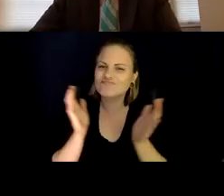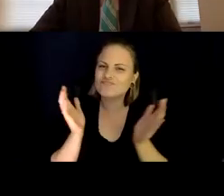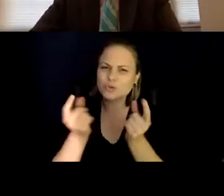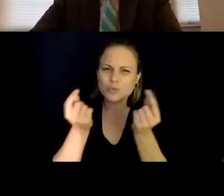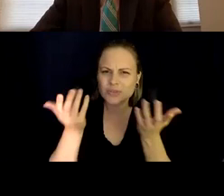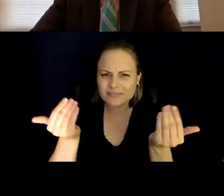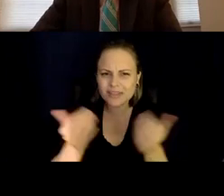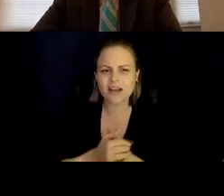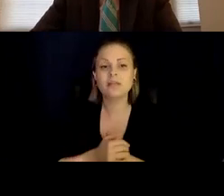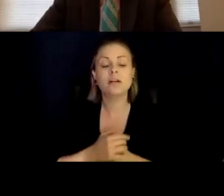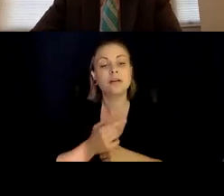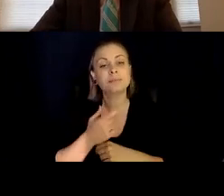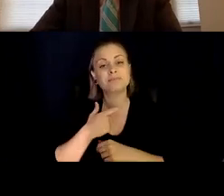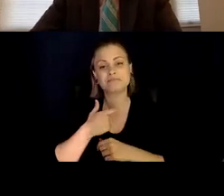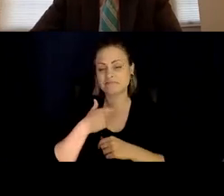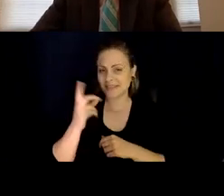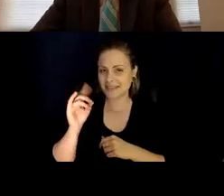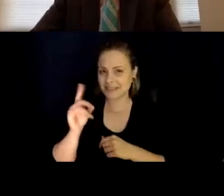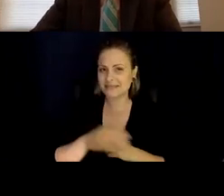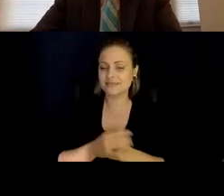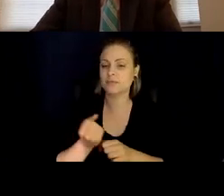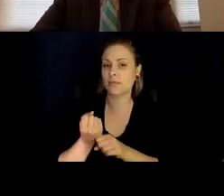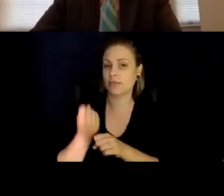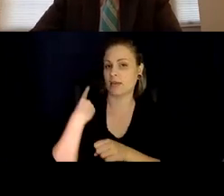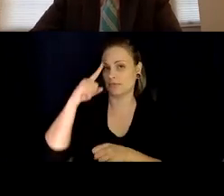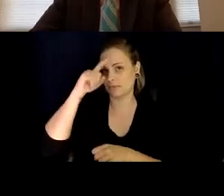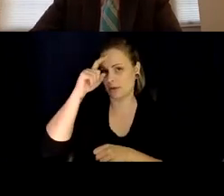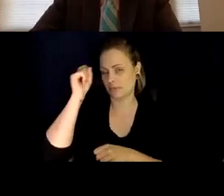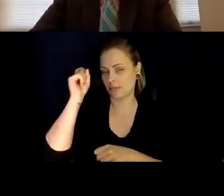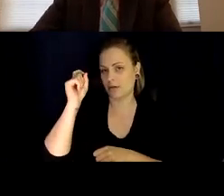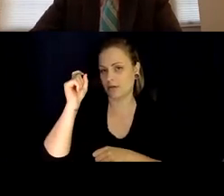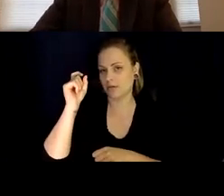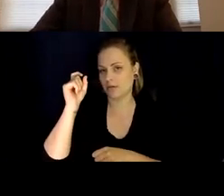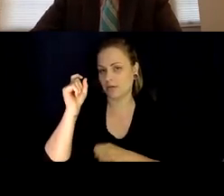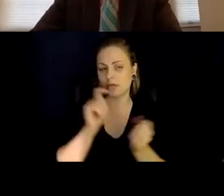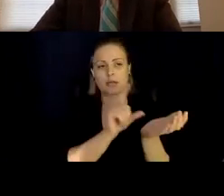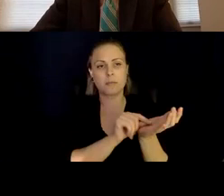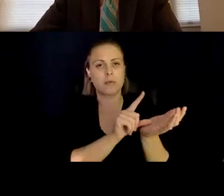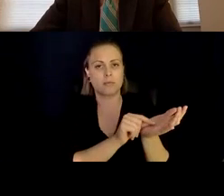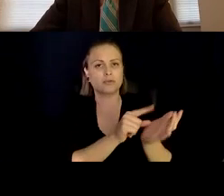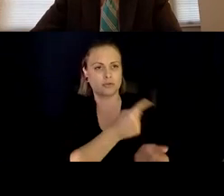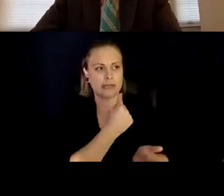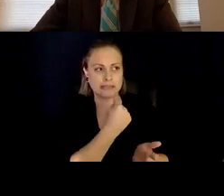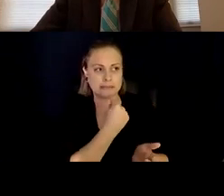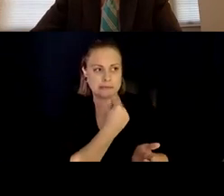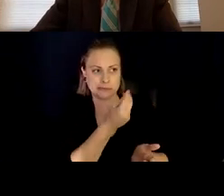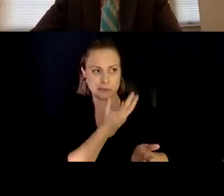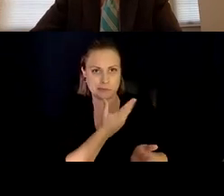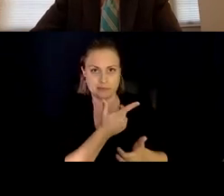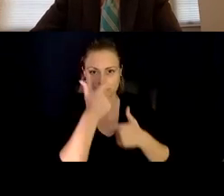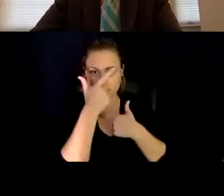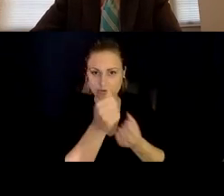I did. And last summer, the publisher said they were interested in publishing